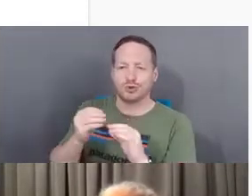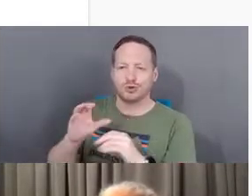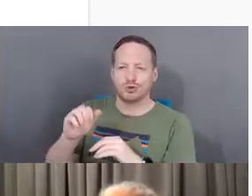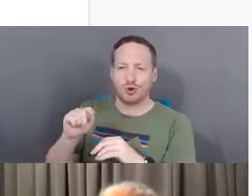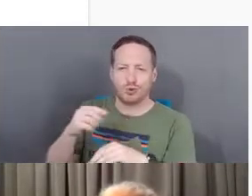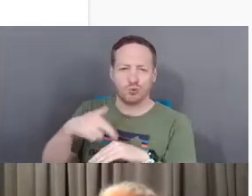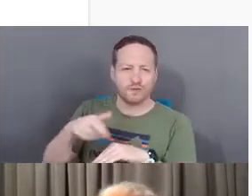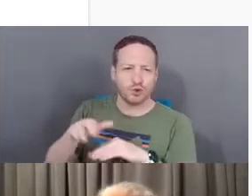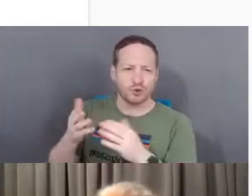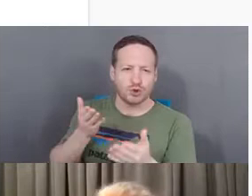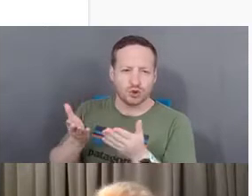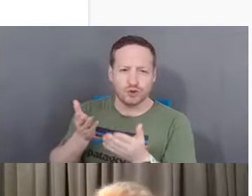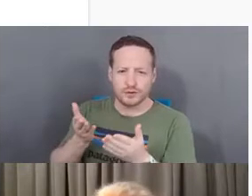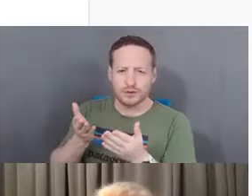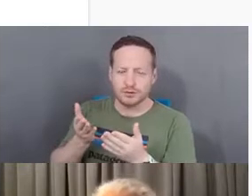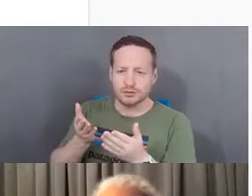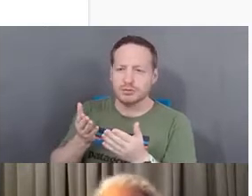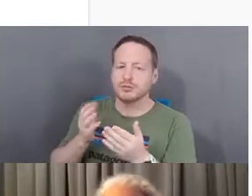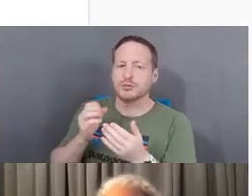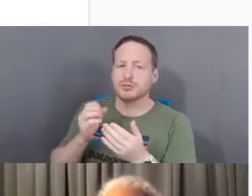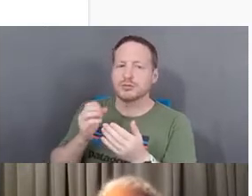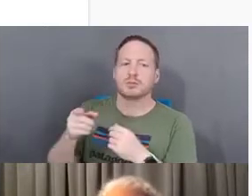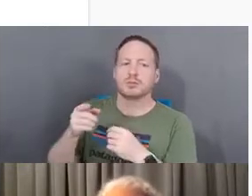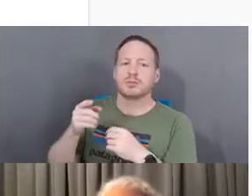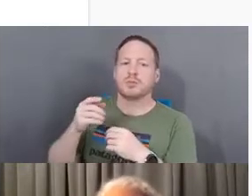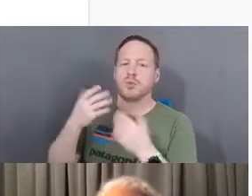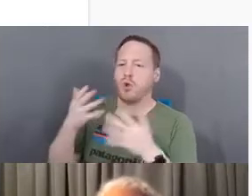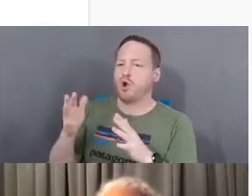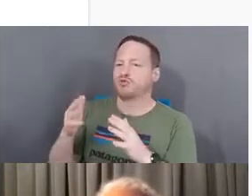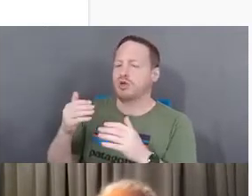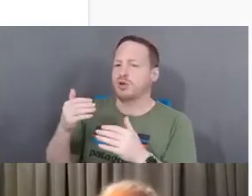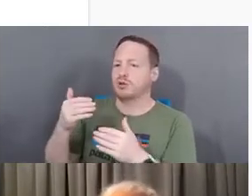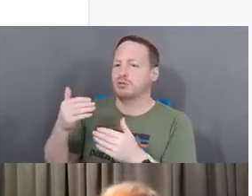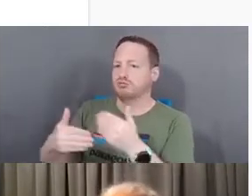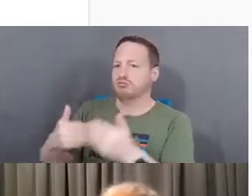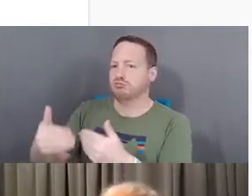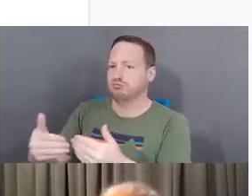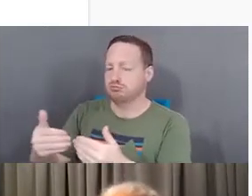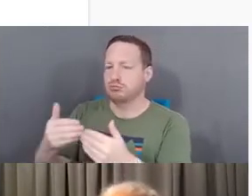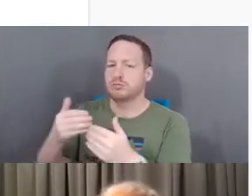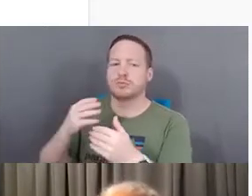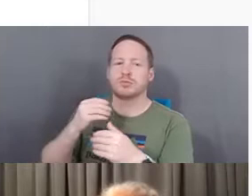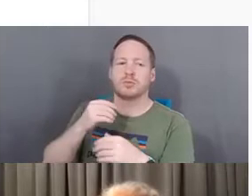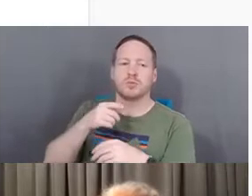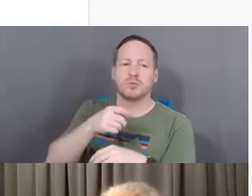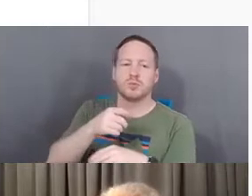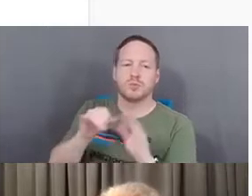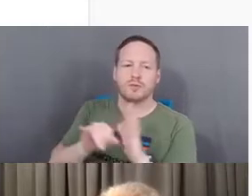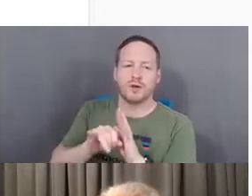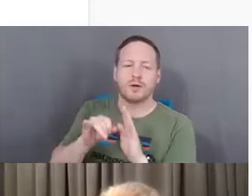That was one of the things we talked about at the retreat and we approved as one of our goals. We are already in process of doing